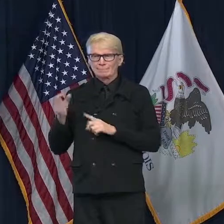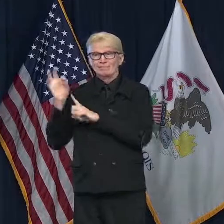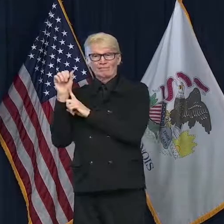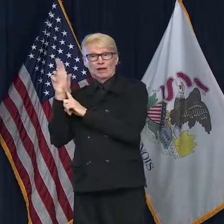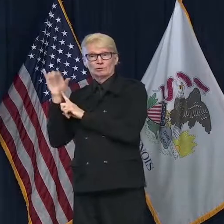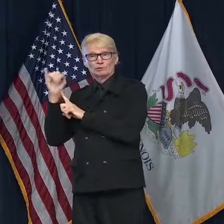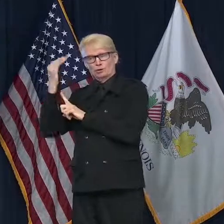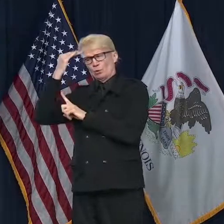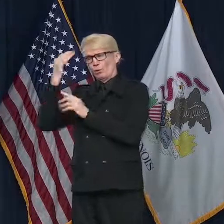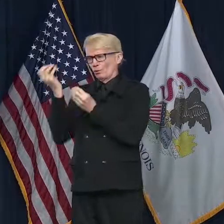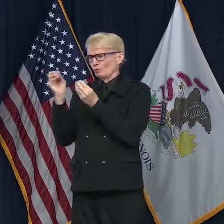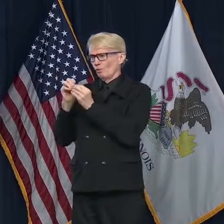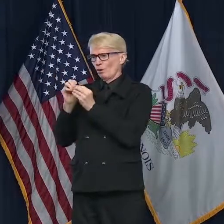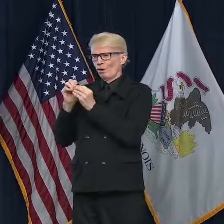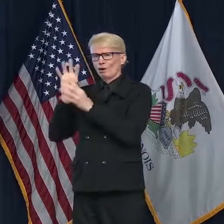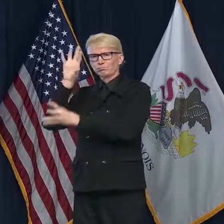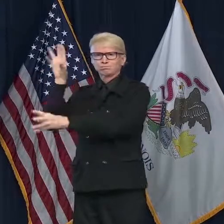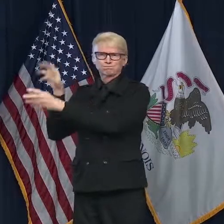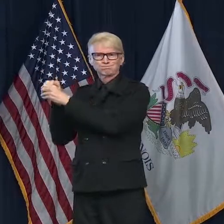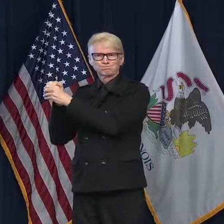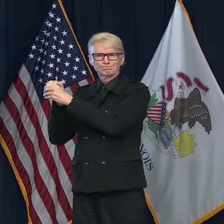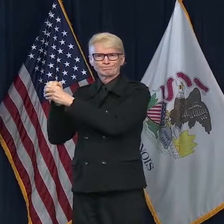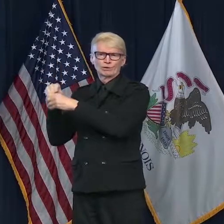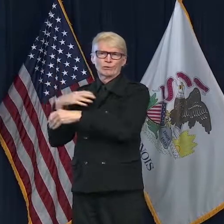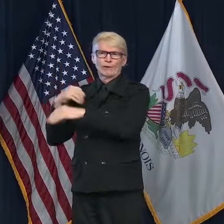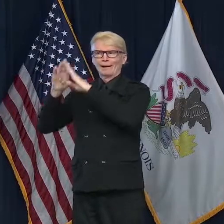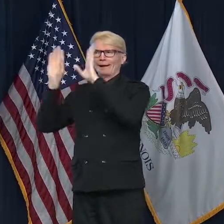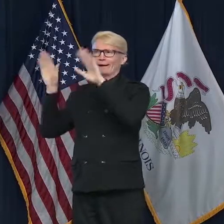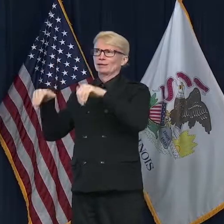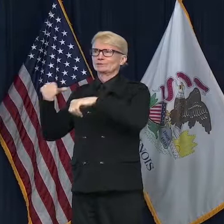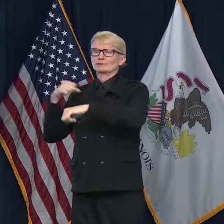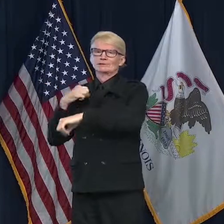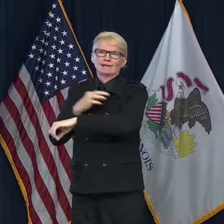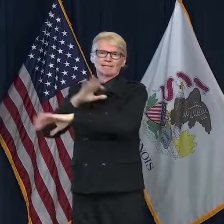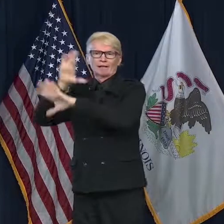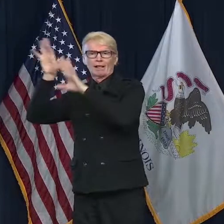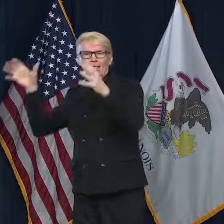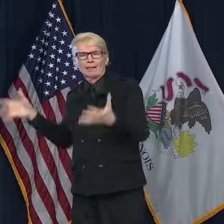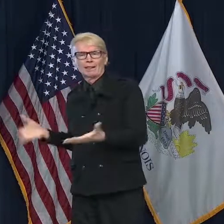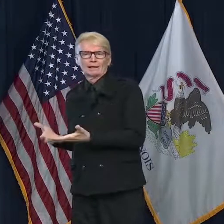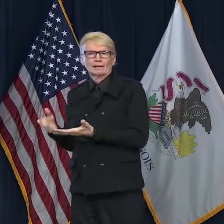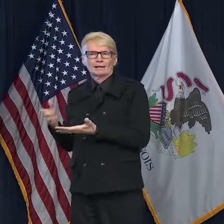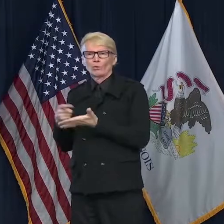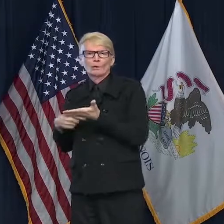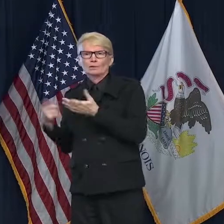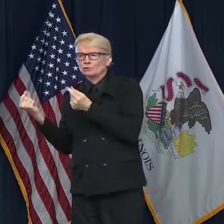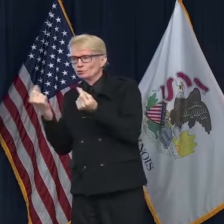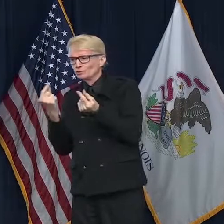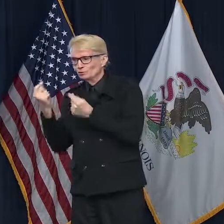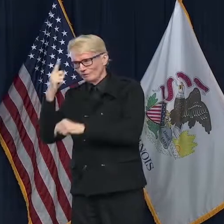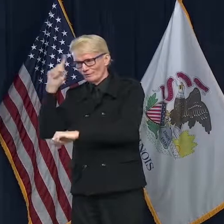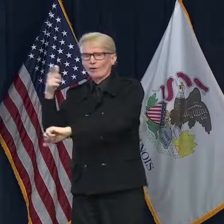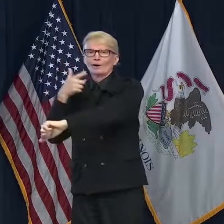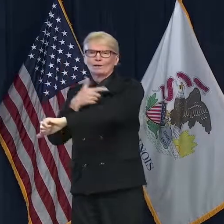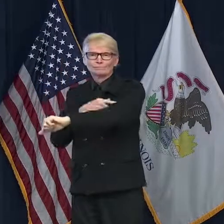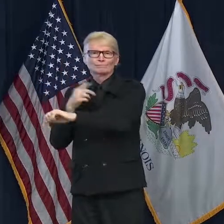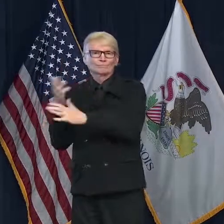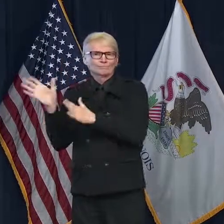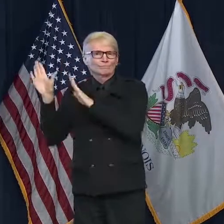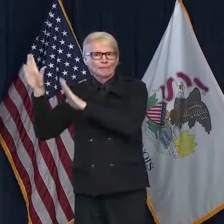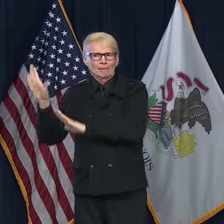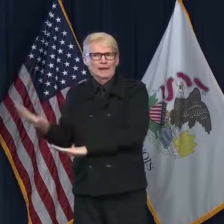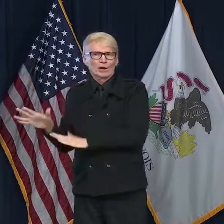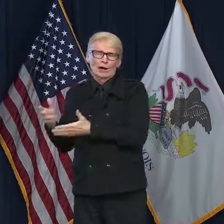inside the administration, I suppose, on vaccines than I do. So I guess that tells me that, that they are ramping